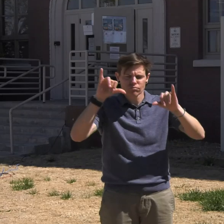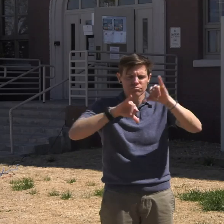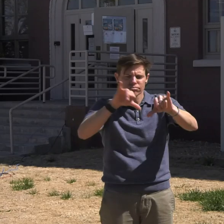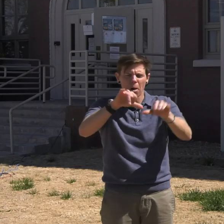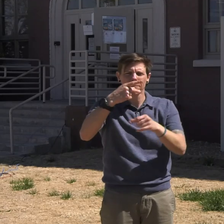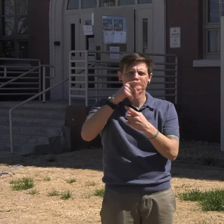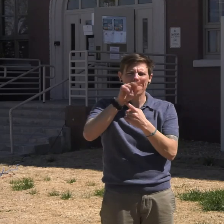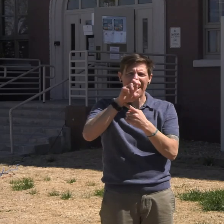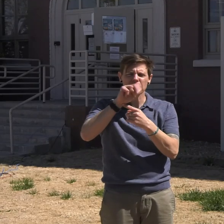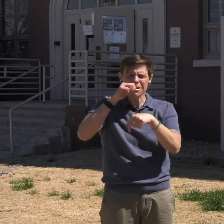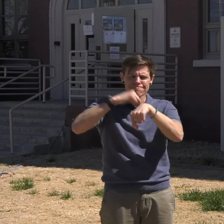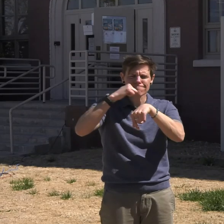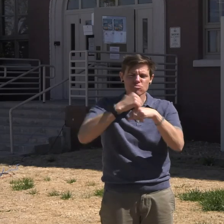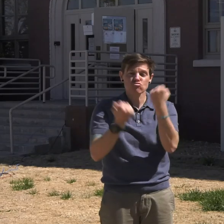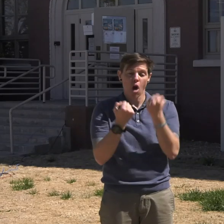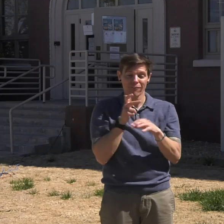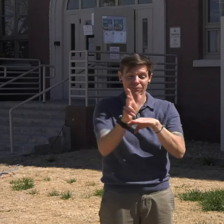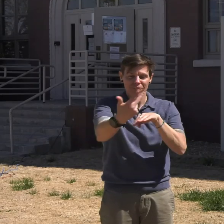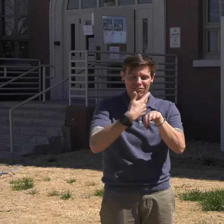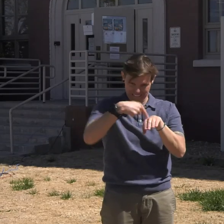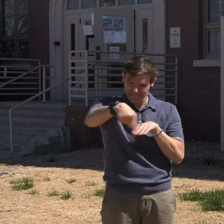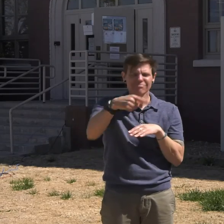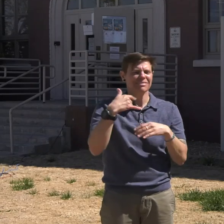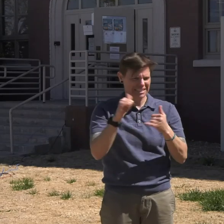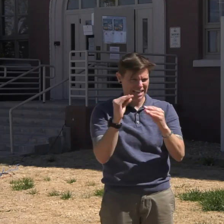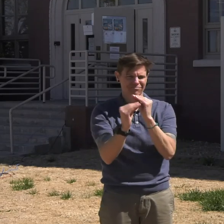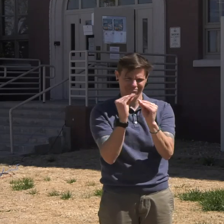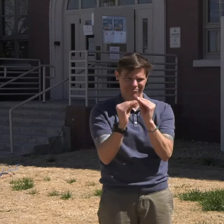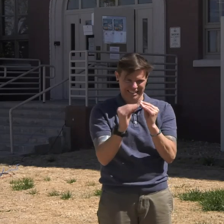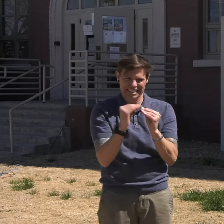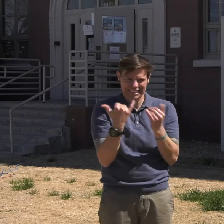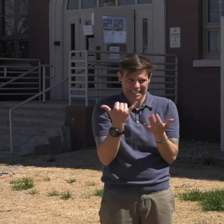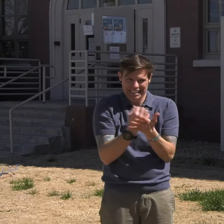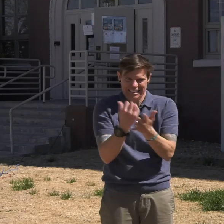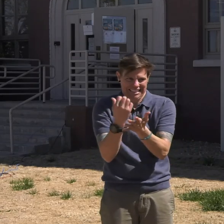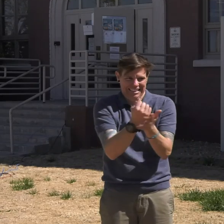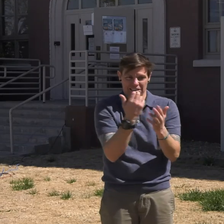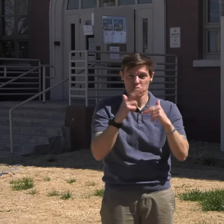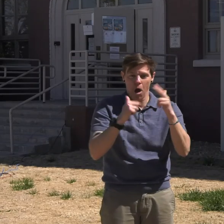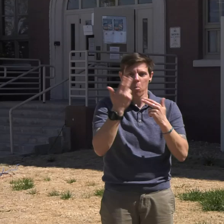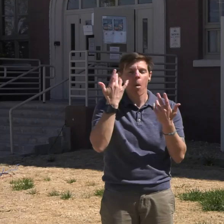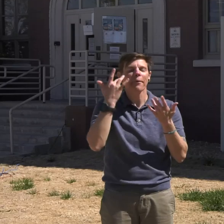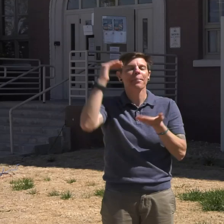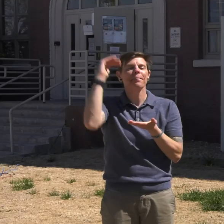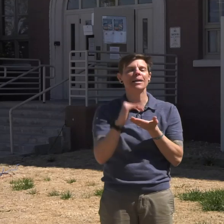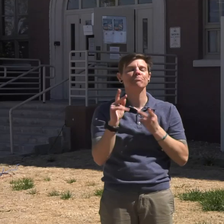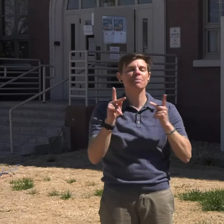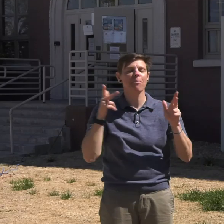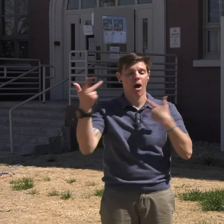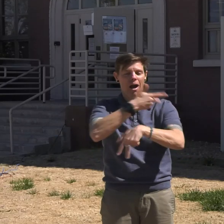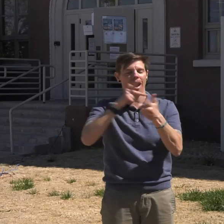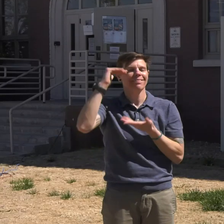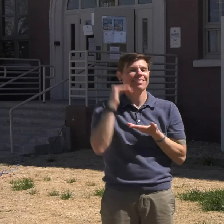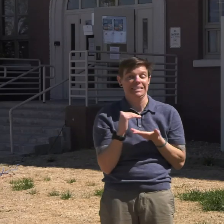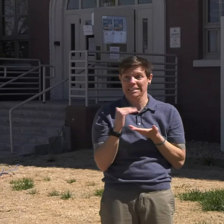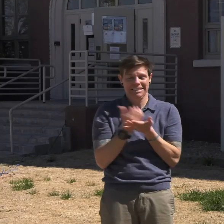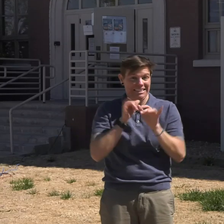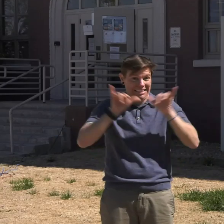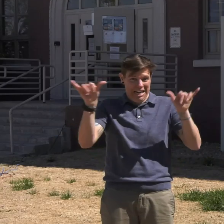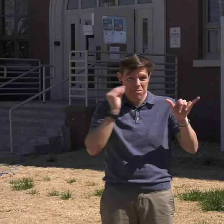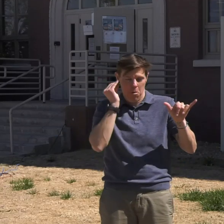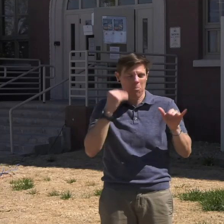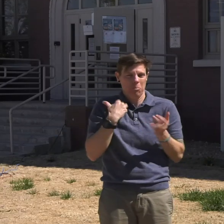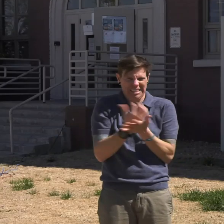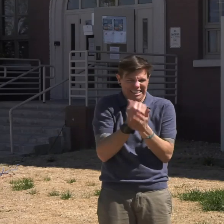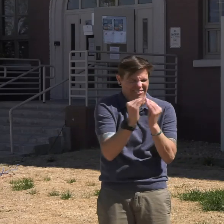do as much construction as we can while no one is out on the streets. Animal welfare control also right now open.